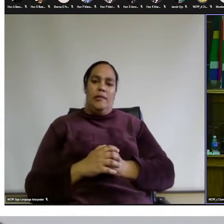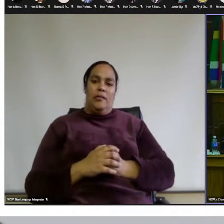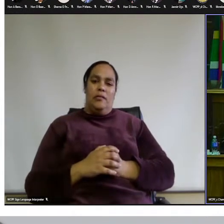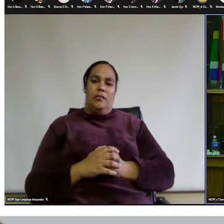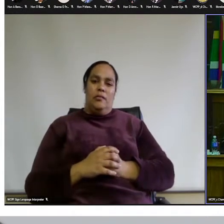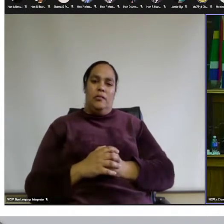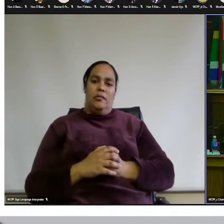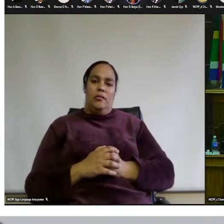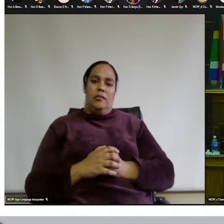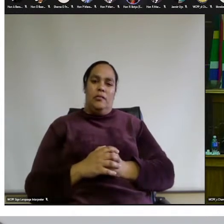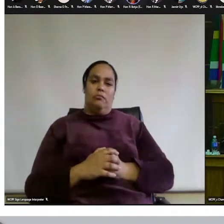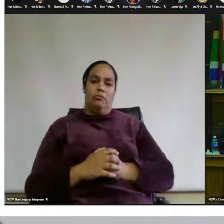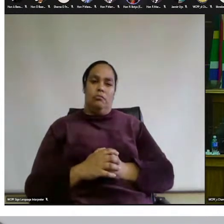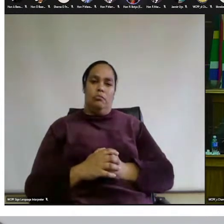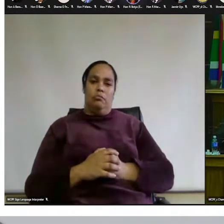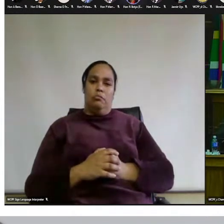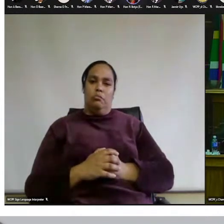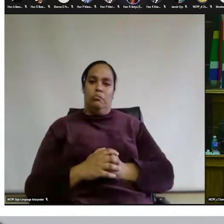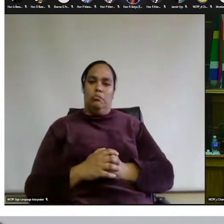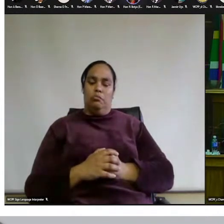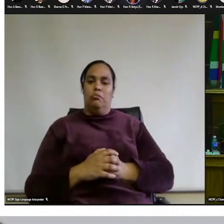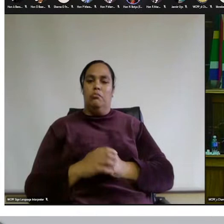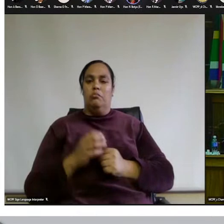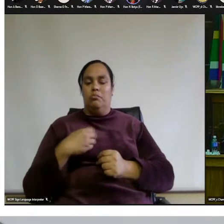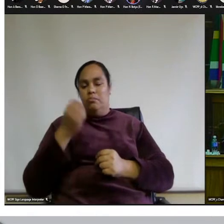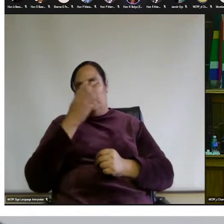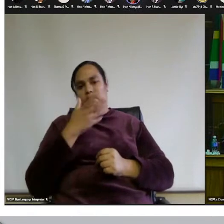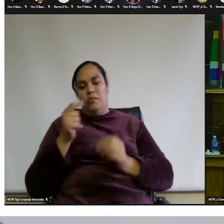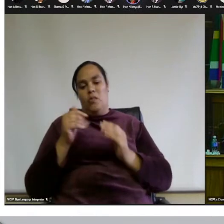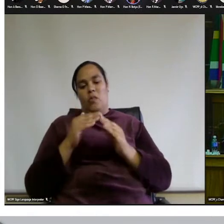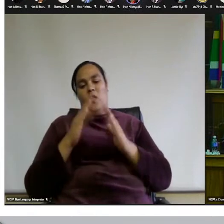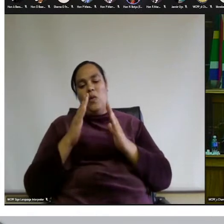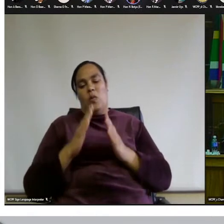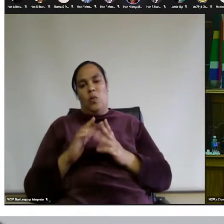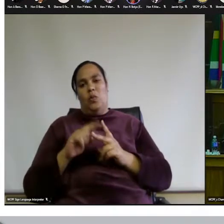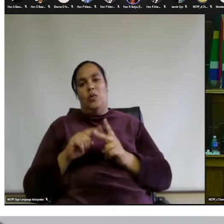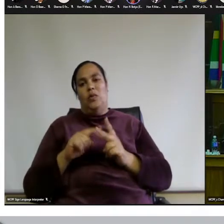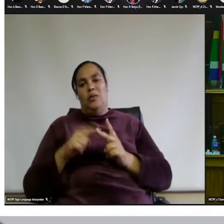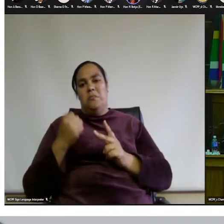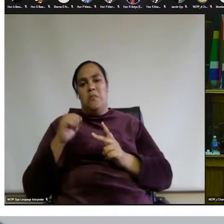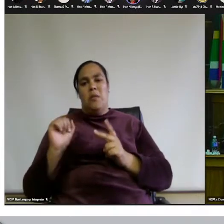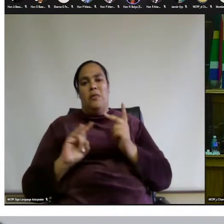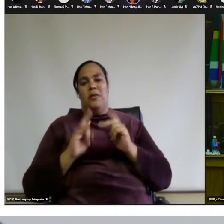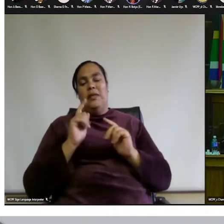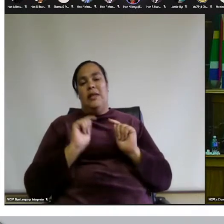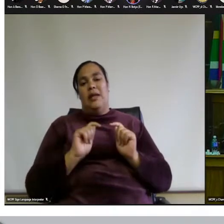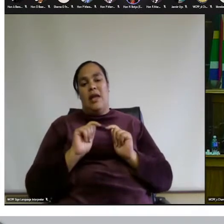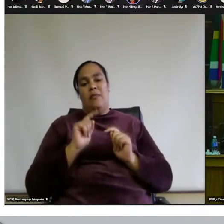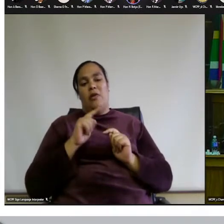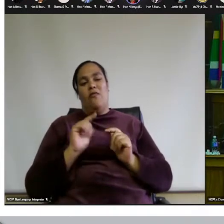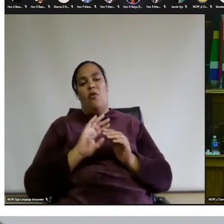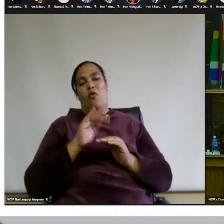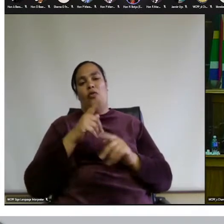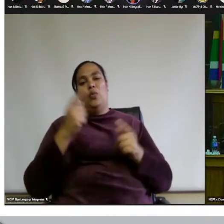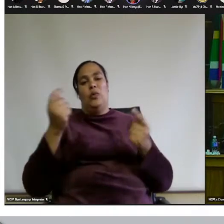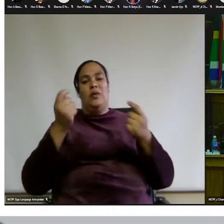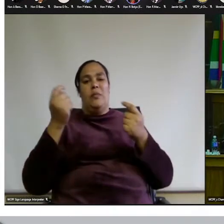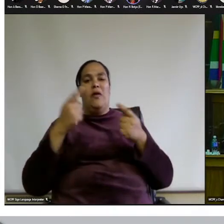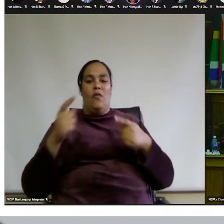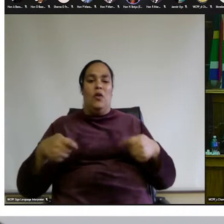Thank you, Deputy Speaker. I move without notice that the House condemns the City of Cape Town over its celebration for